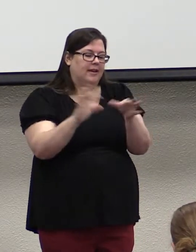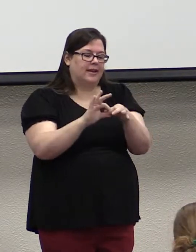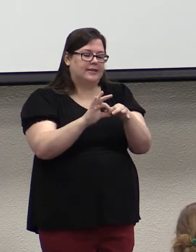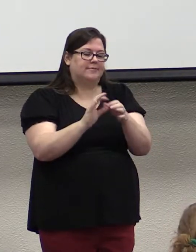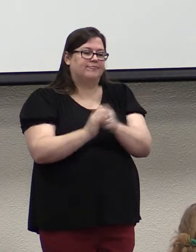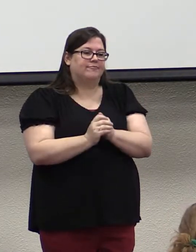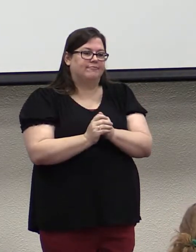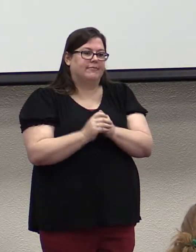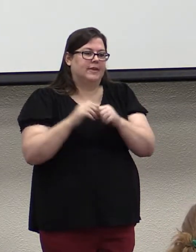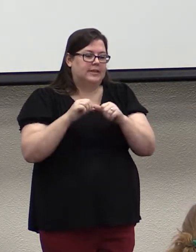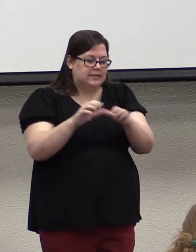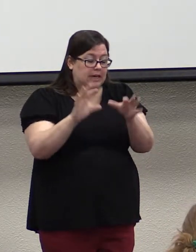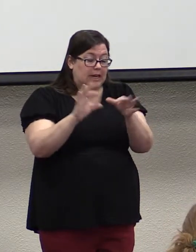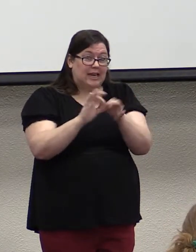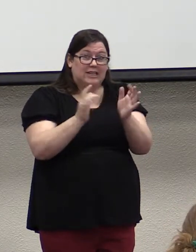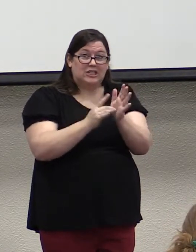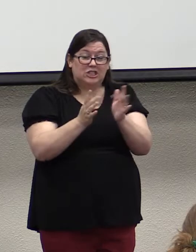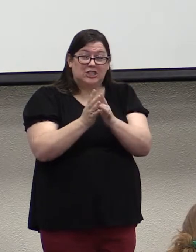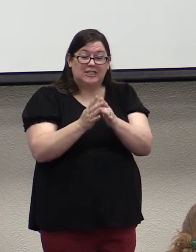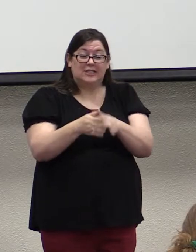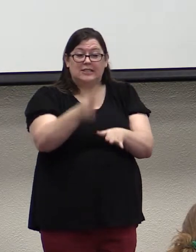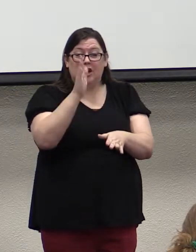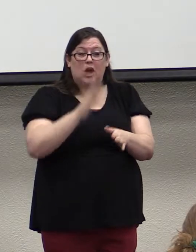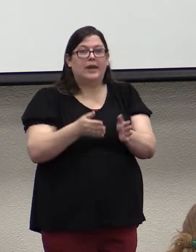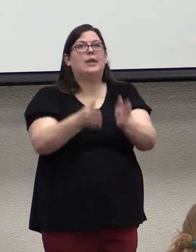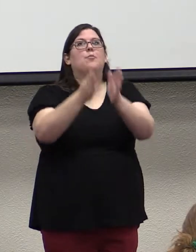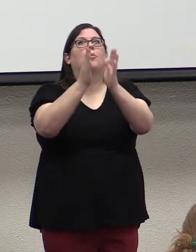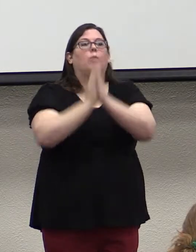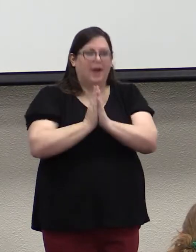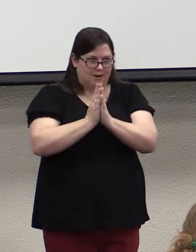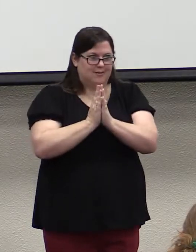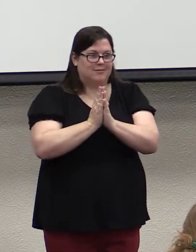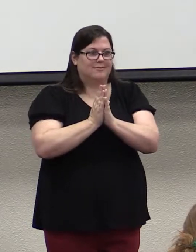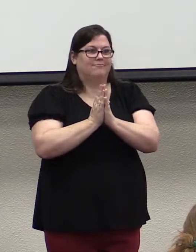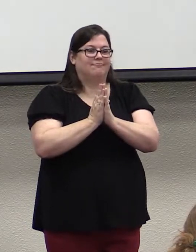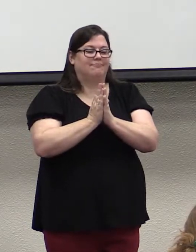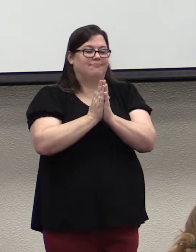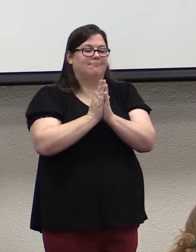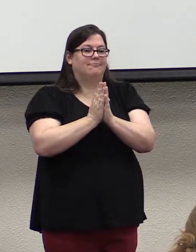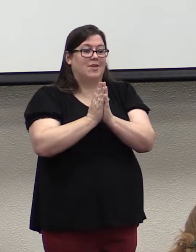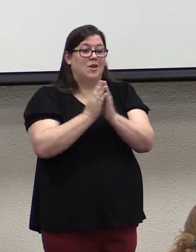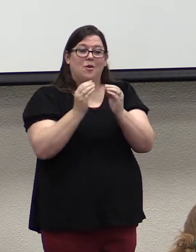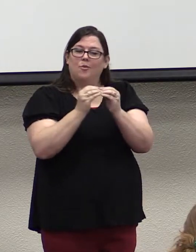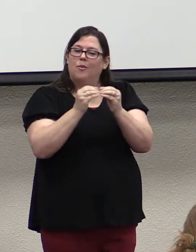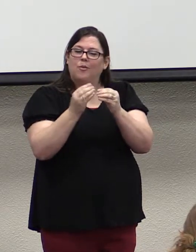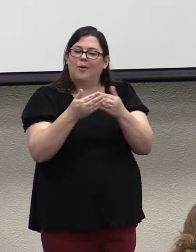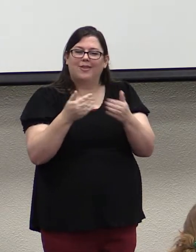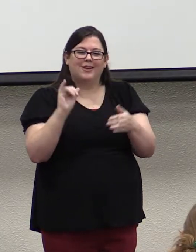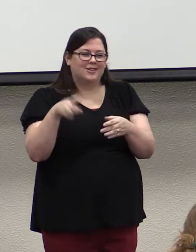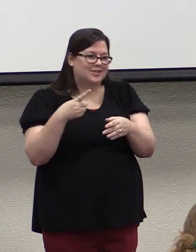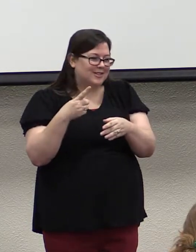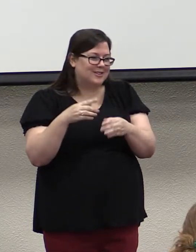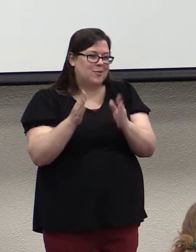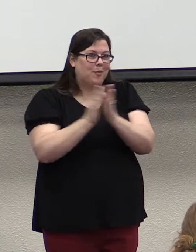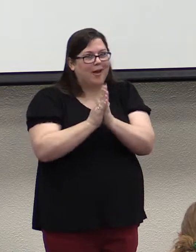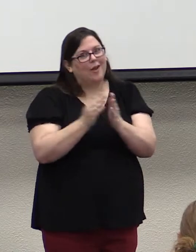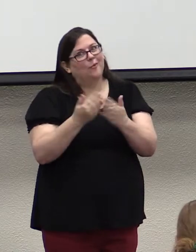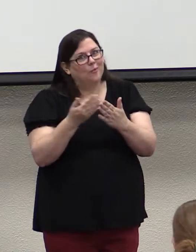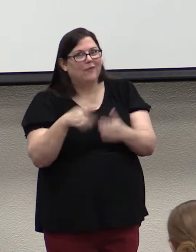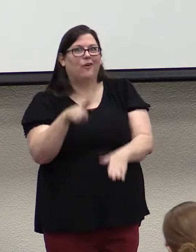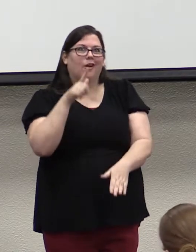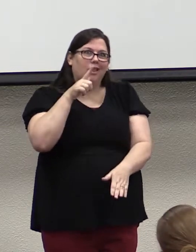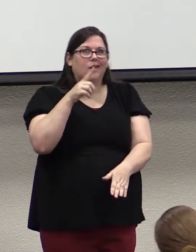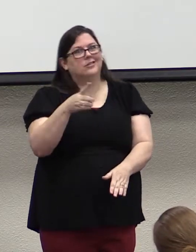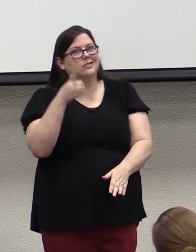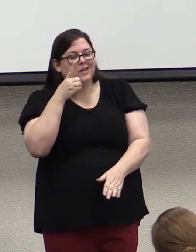connected to it. Stay connected to Jesus and God in prayer More than just praying before your meals, before lunch